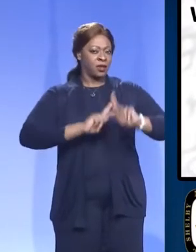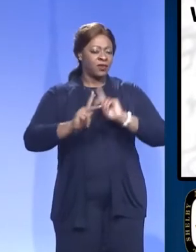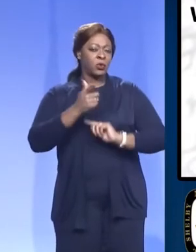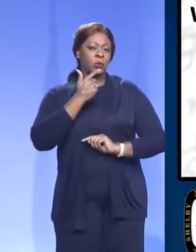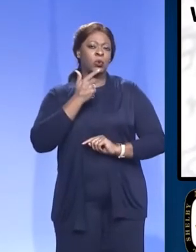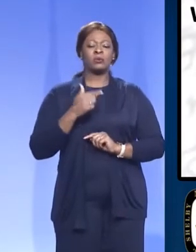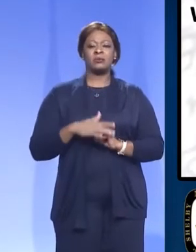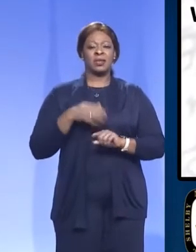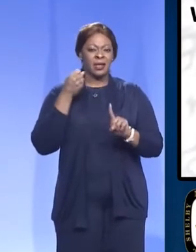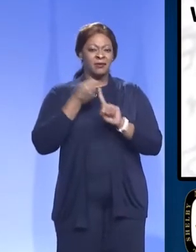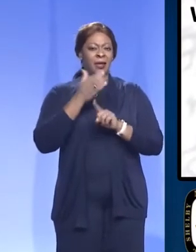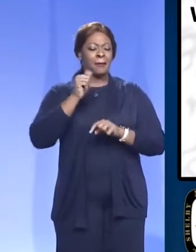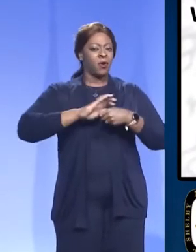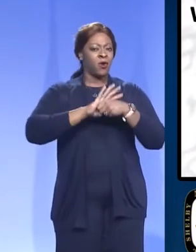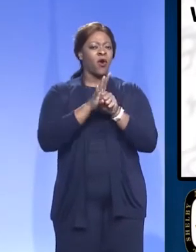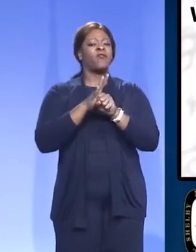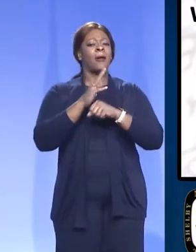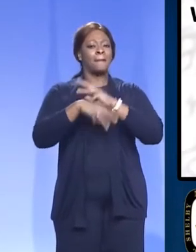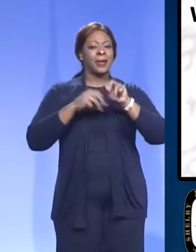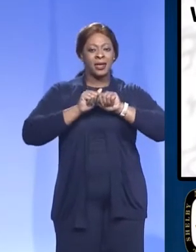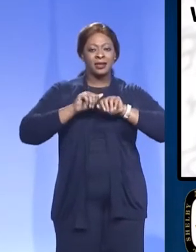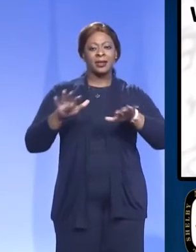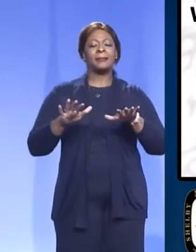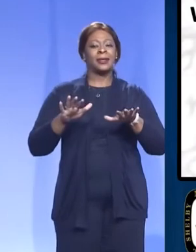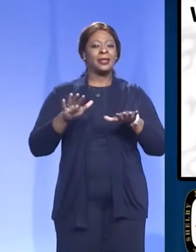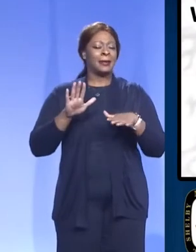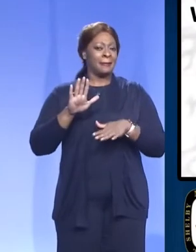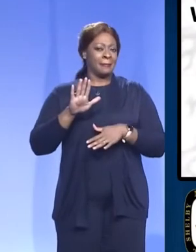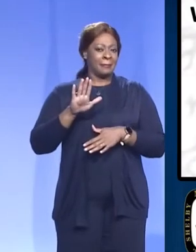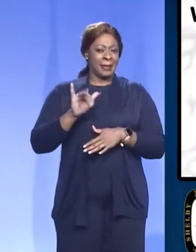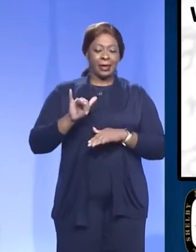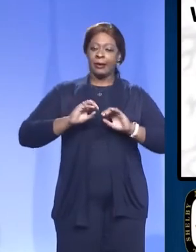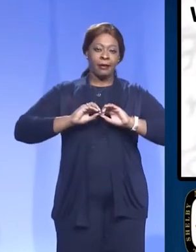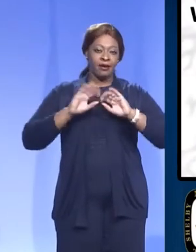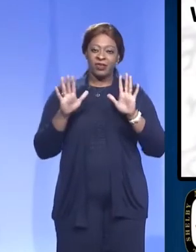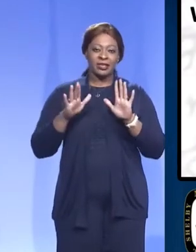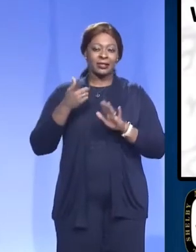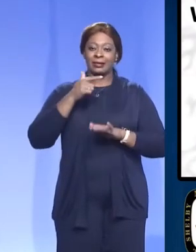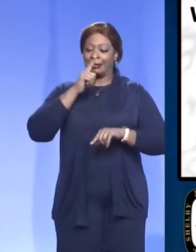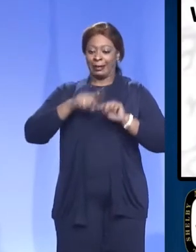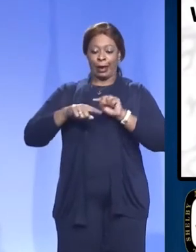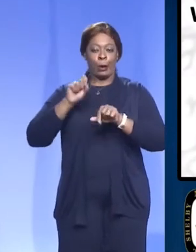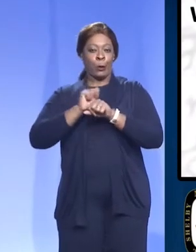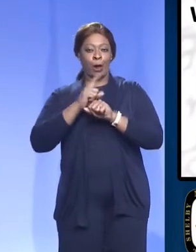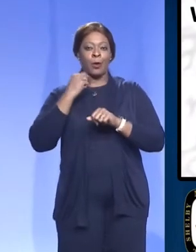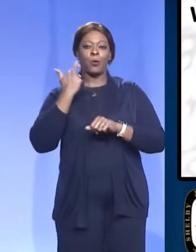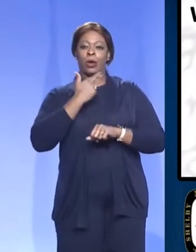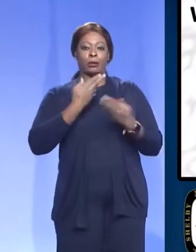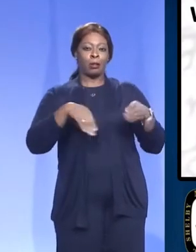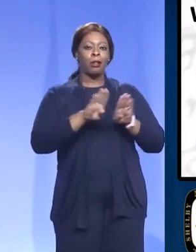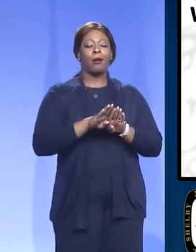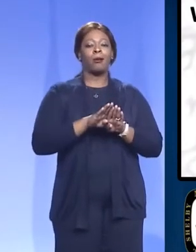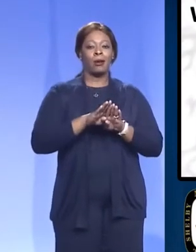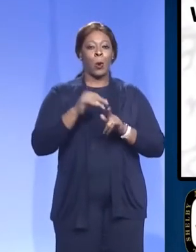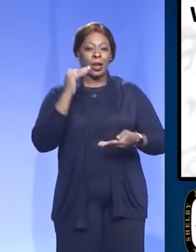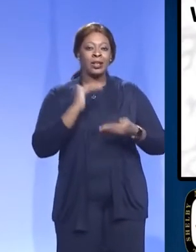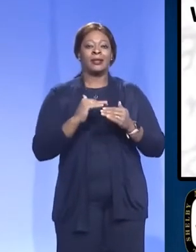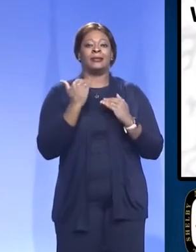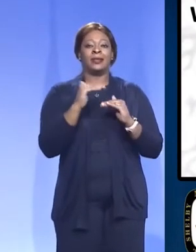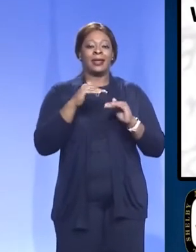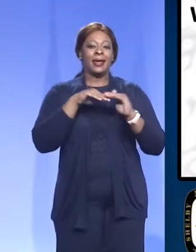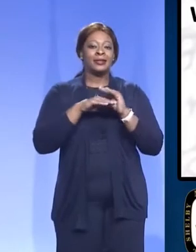been affected by COVID pandemic by obviously, they have not been able to work in the restaurant field. They haven't been able to work in other elements